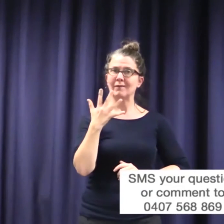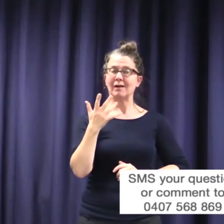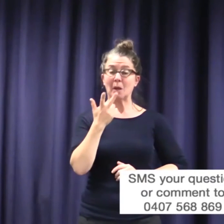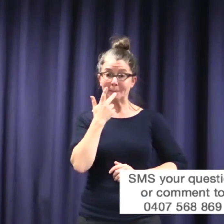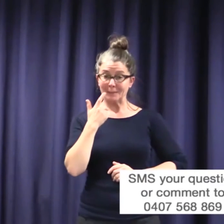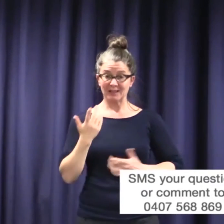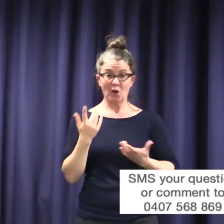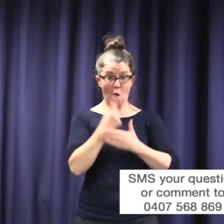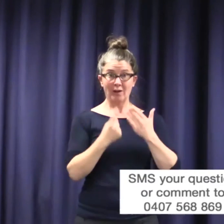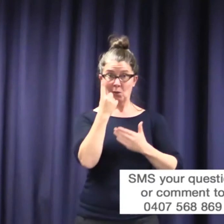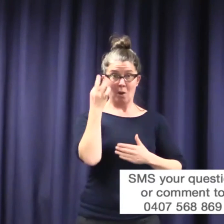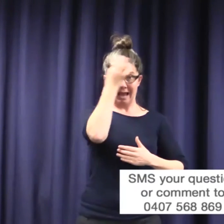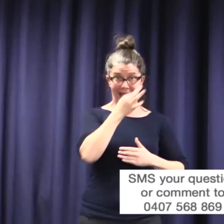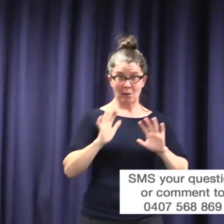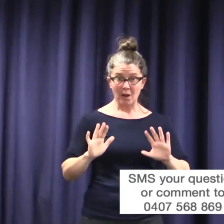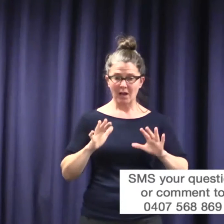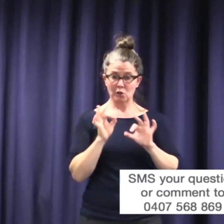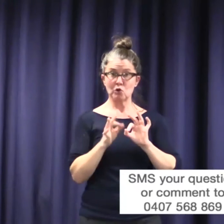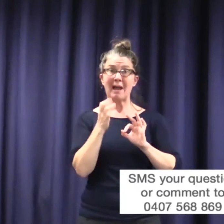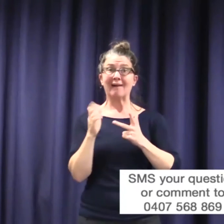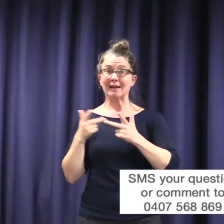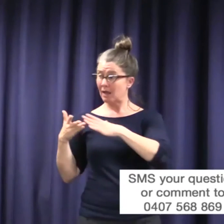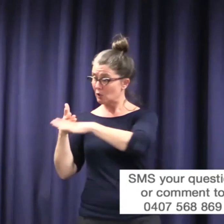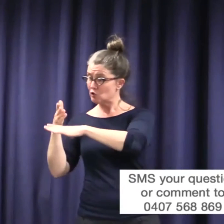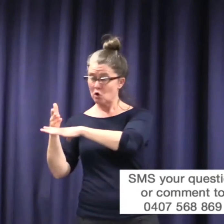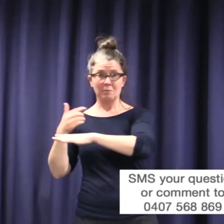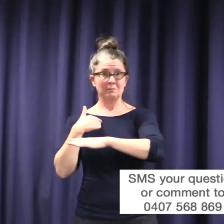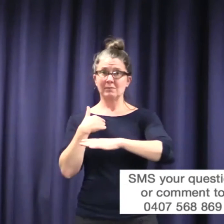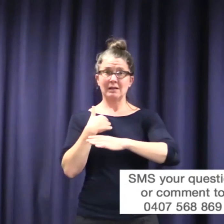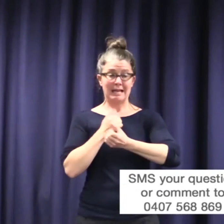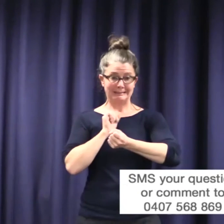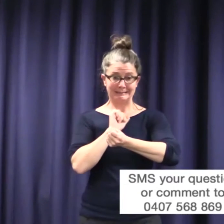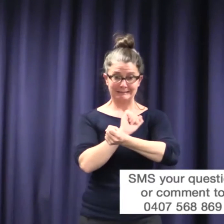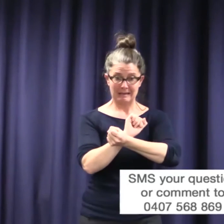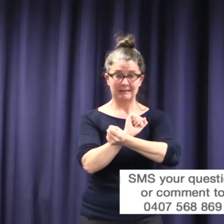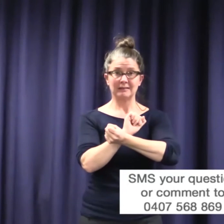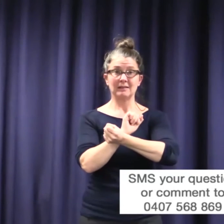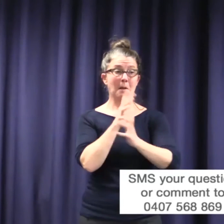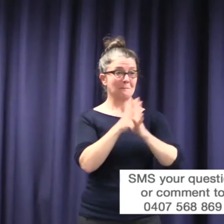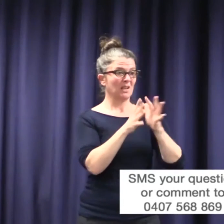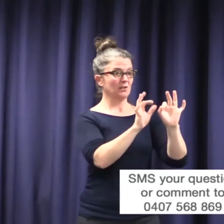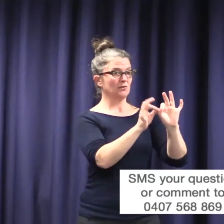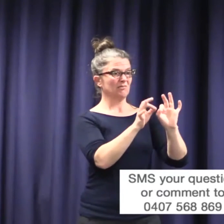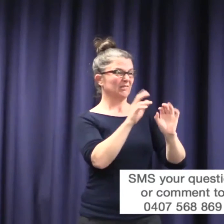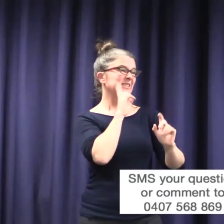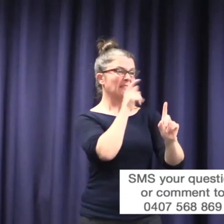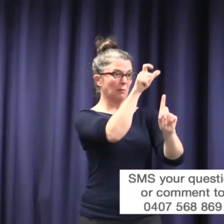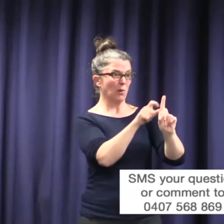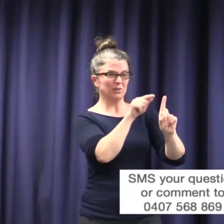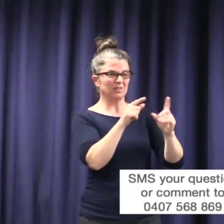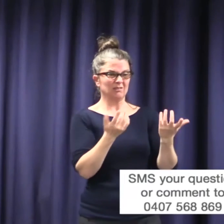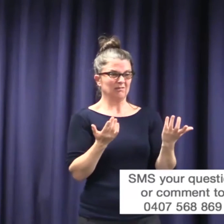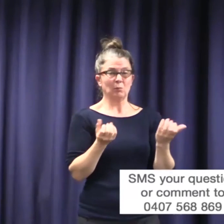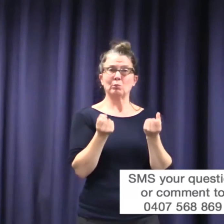go to and they can't stay over the hour, then the deaf person is left with no interpreter if the appointment goes